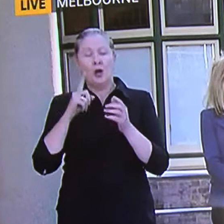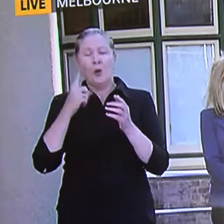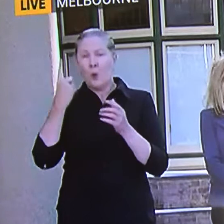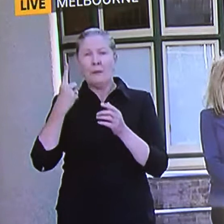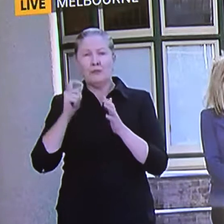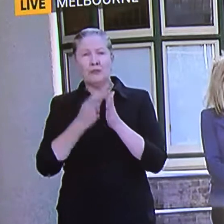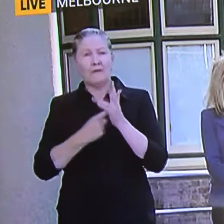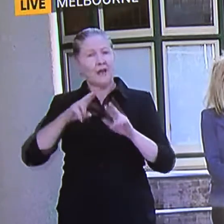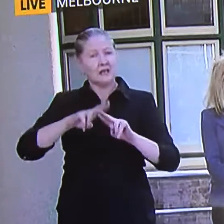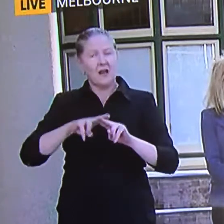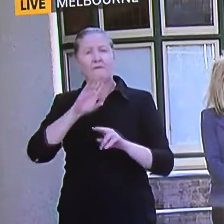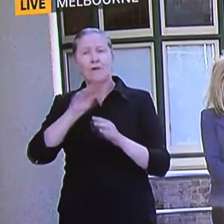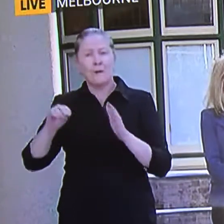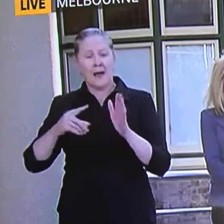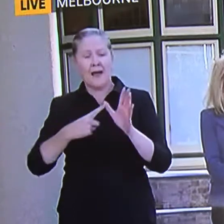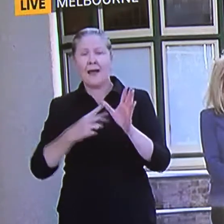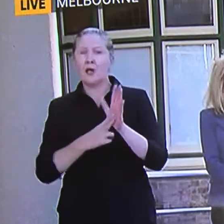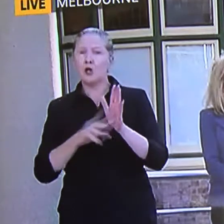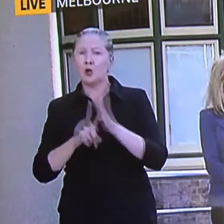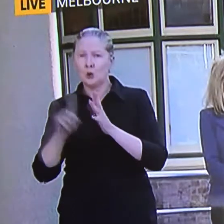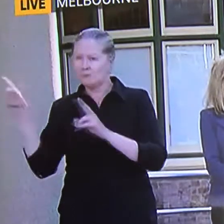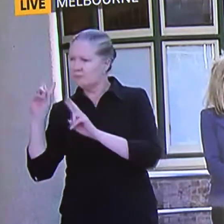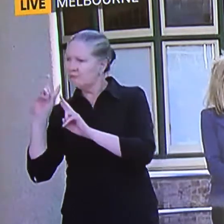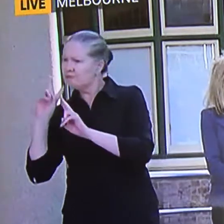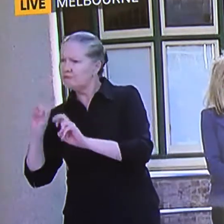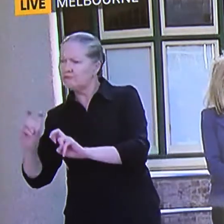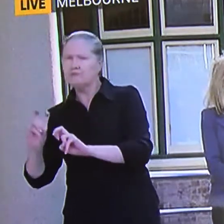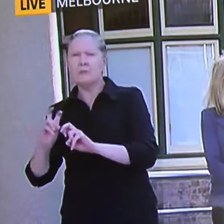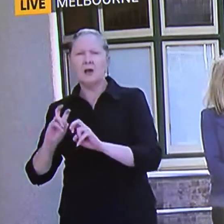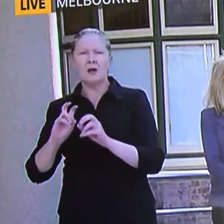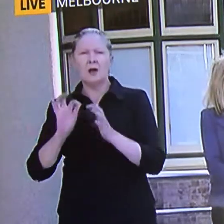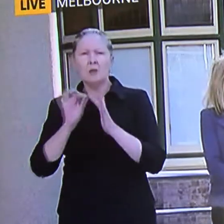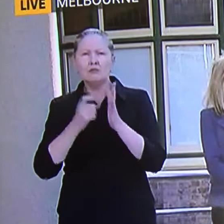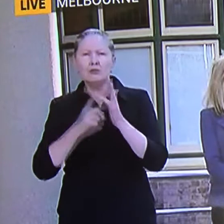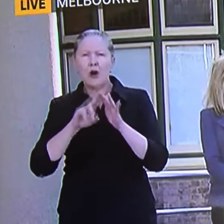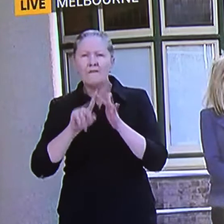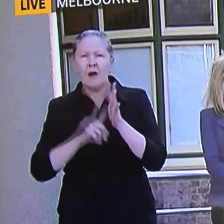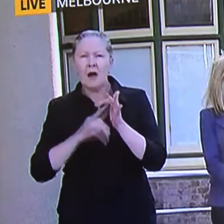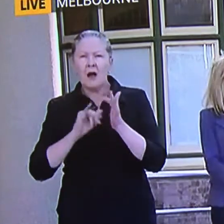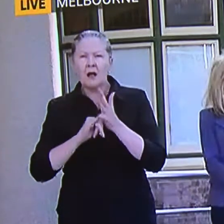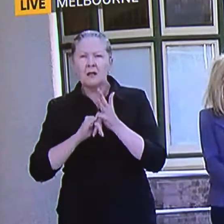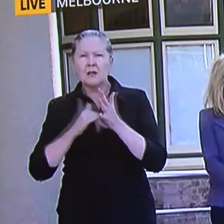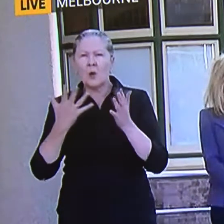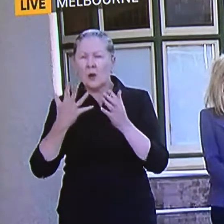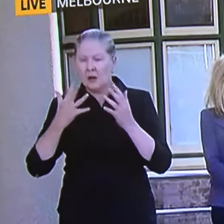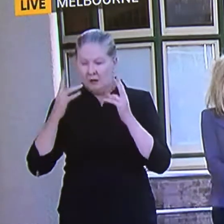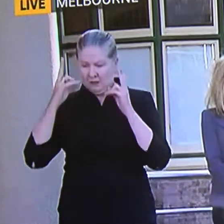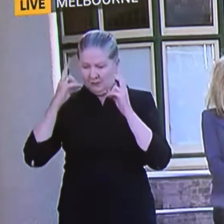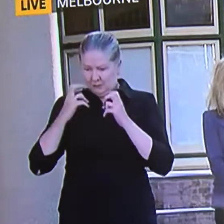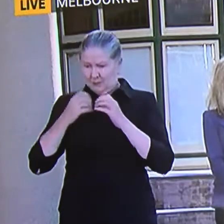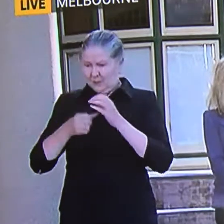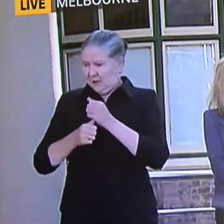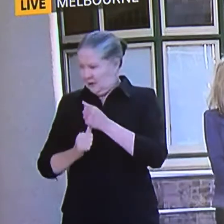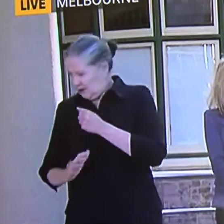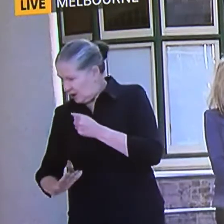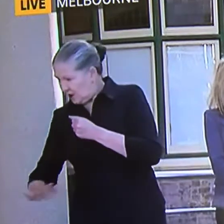Collignon from the ANU, looking at things such as profiles in sewage, where there may well be,